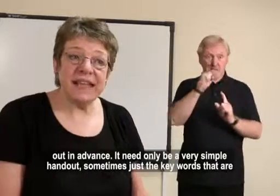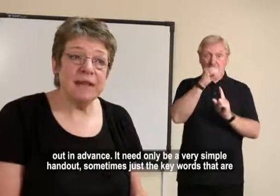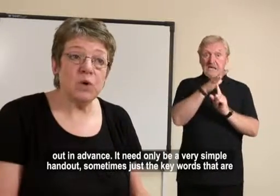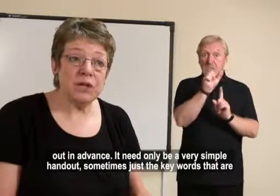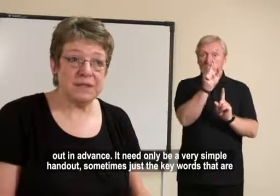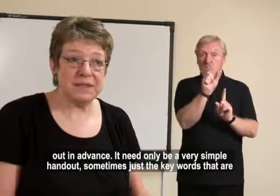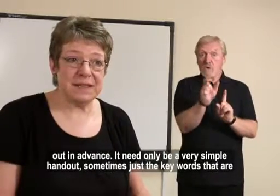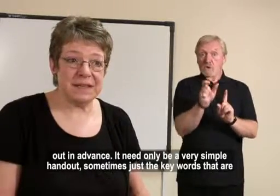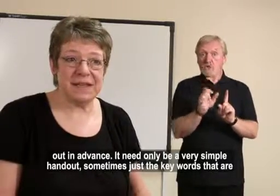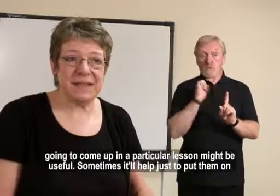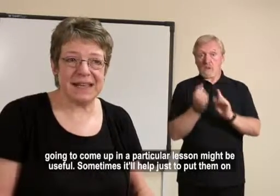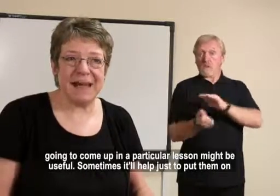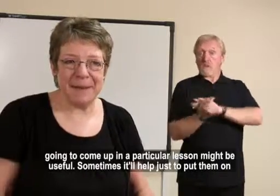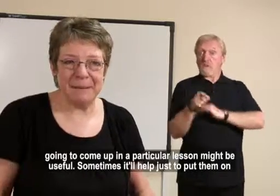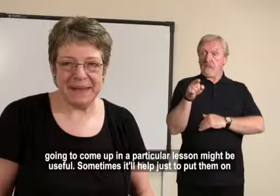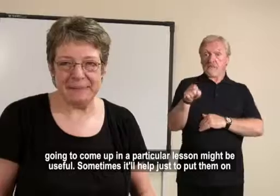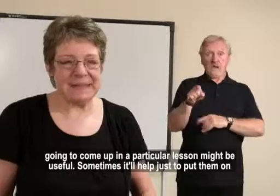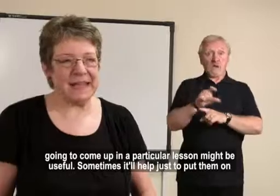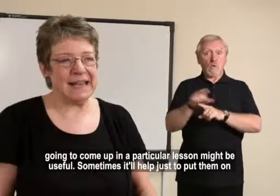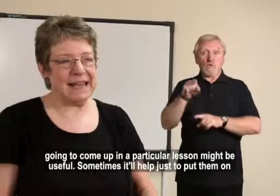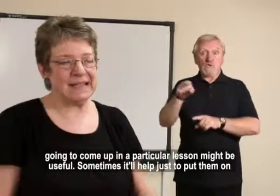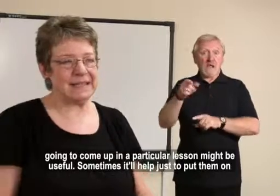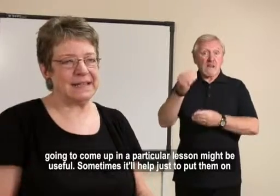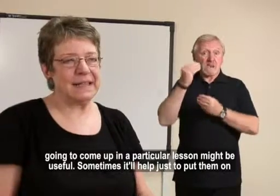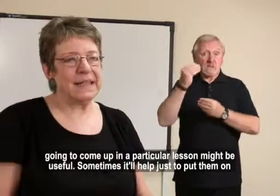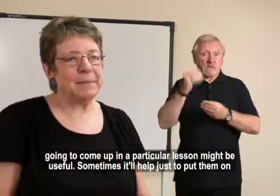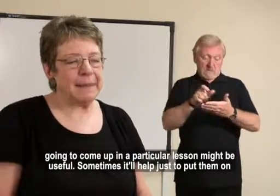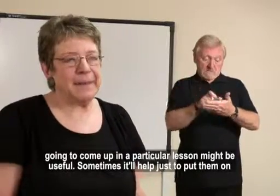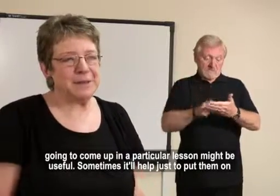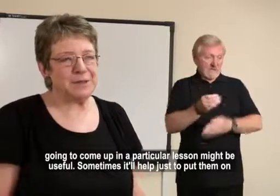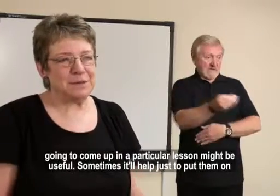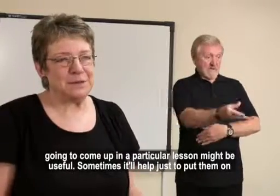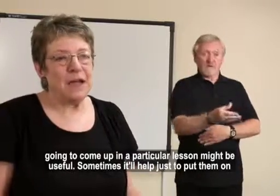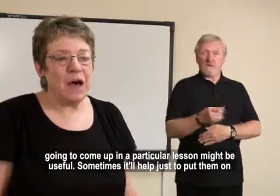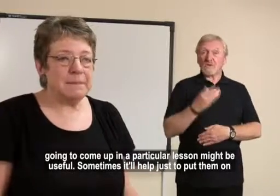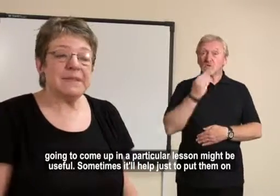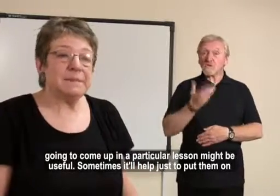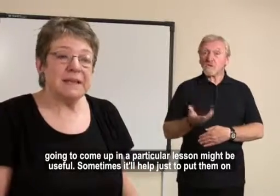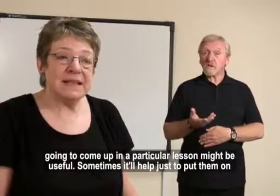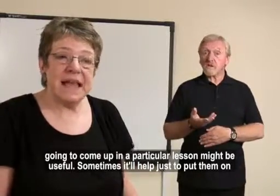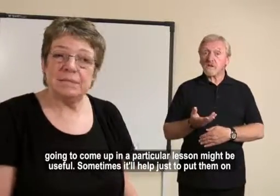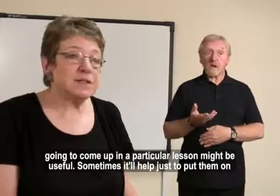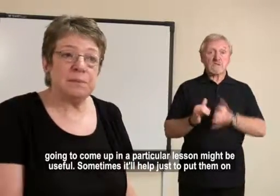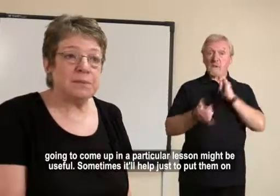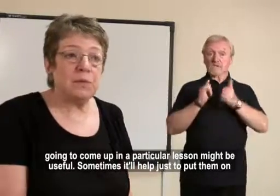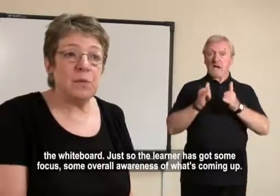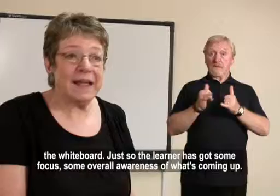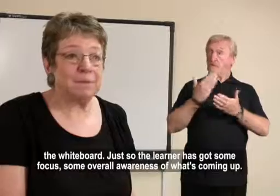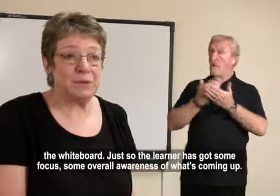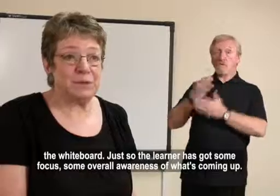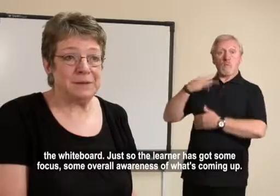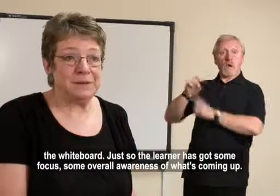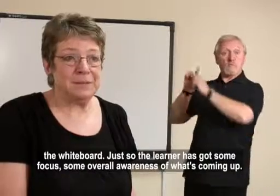just the key words that are going to come up in a particular lesson might be useful. Sometimes it'll help just to put them